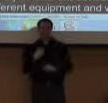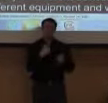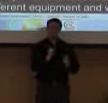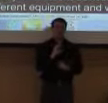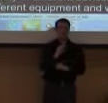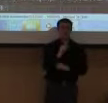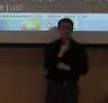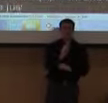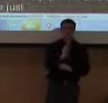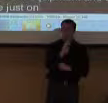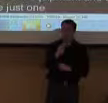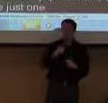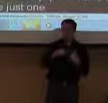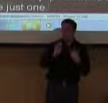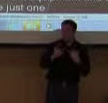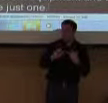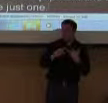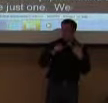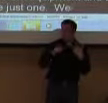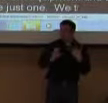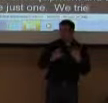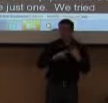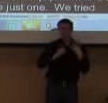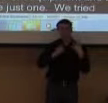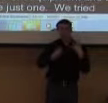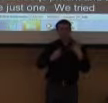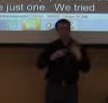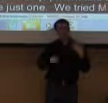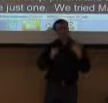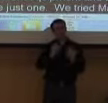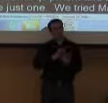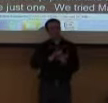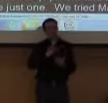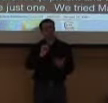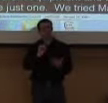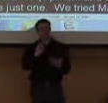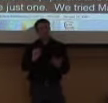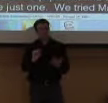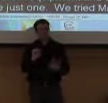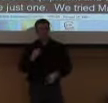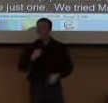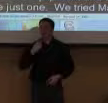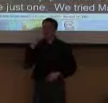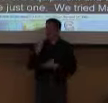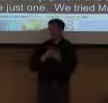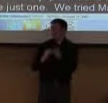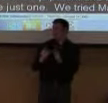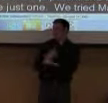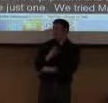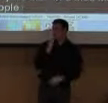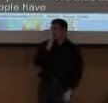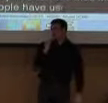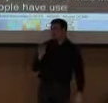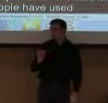Chromebooks, Macs, PCs, iPads, other tablets. I think sometimes students have used their phones even.